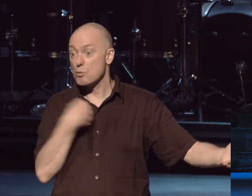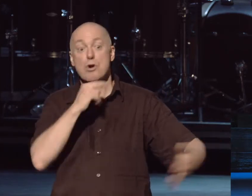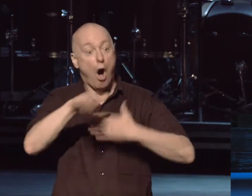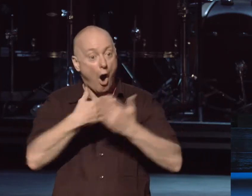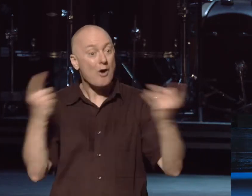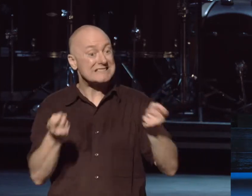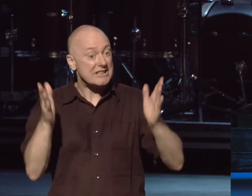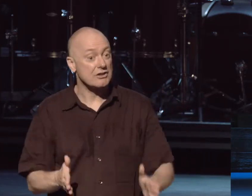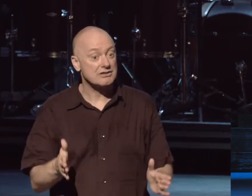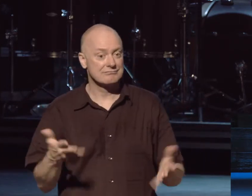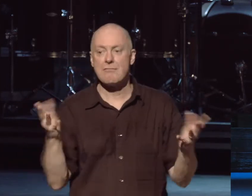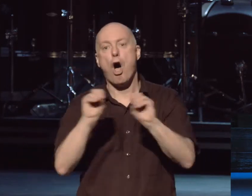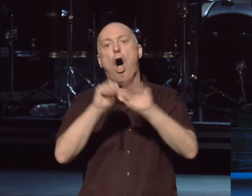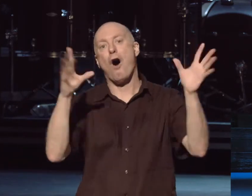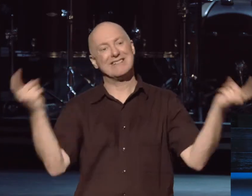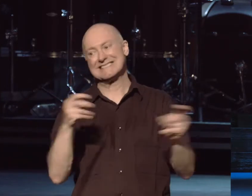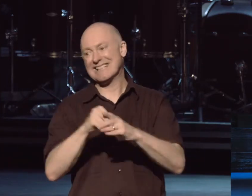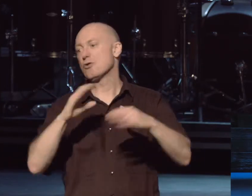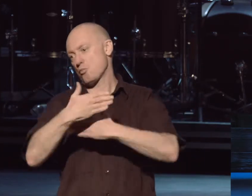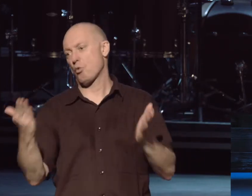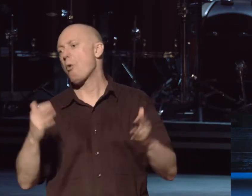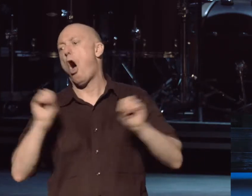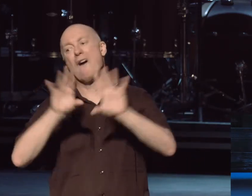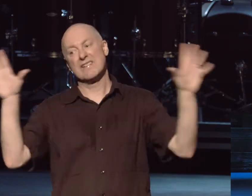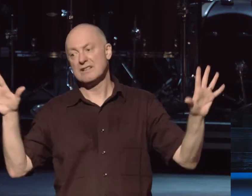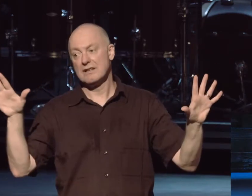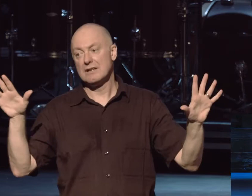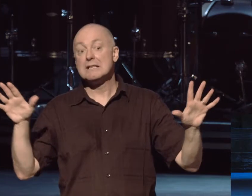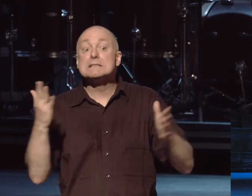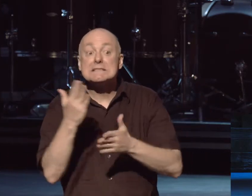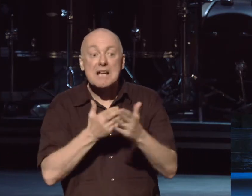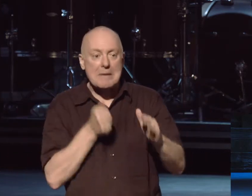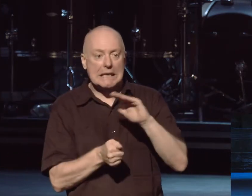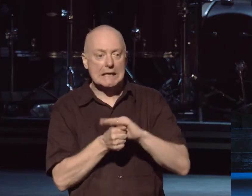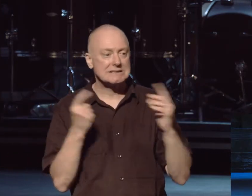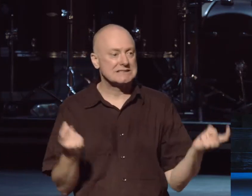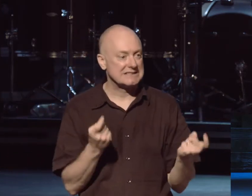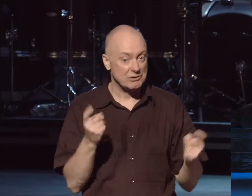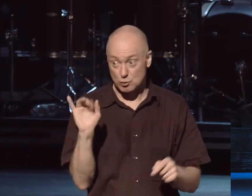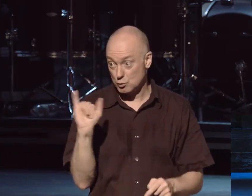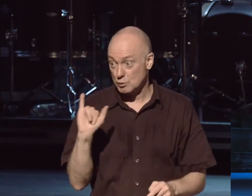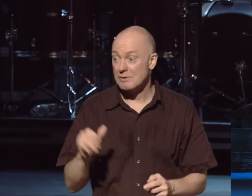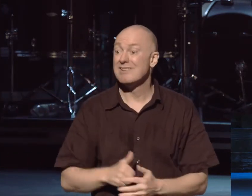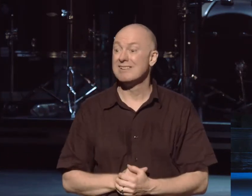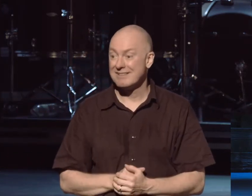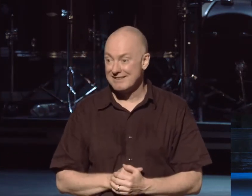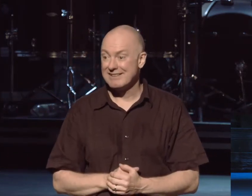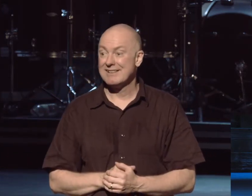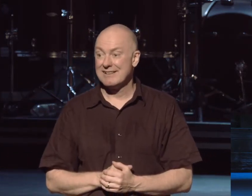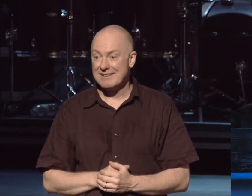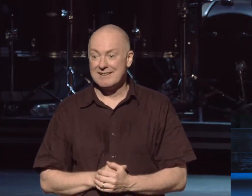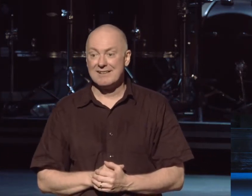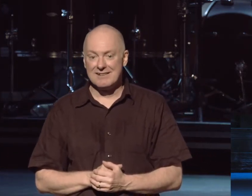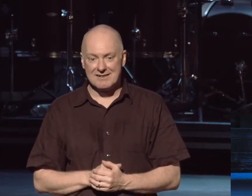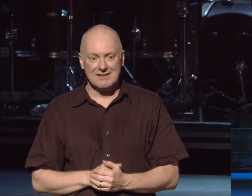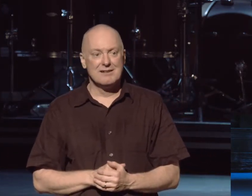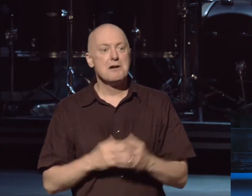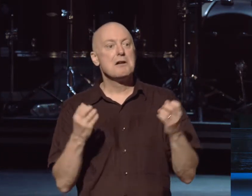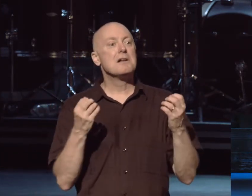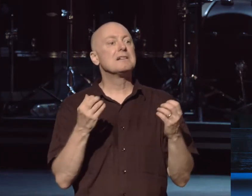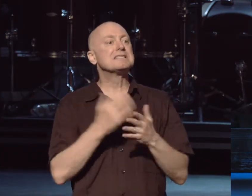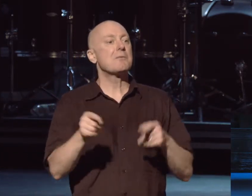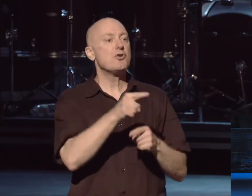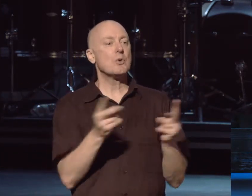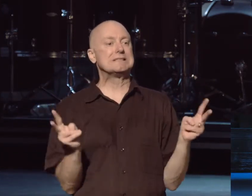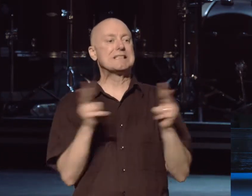sinners. There's obvious sin in this room. Listen, there's hidden sin in this room. There are lives that are